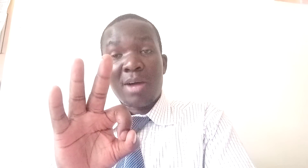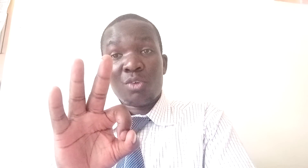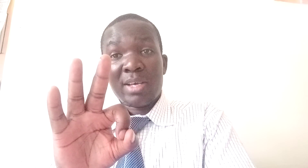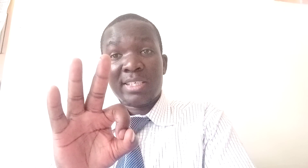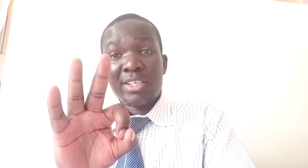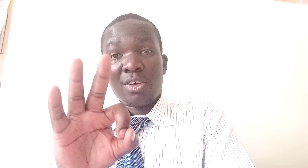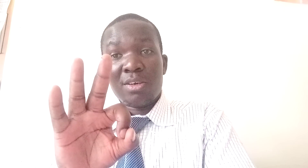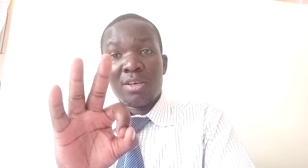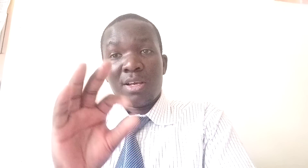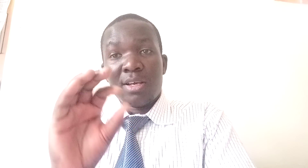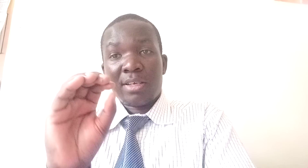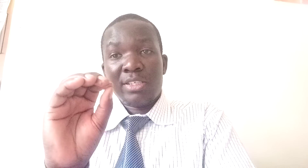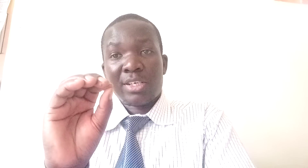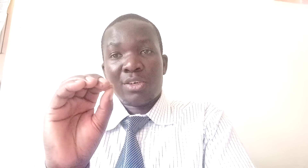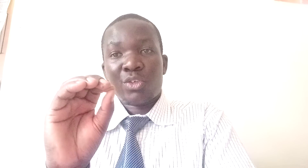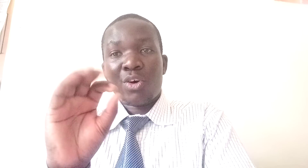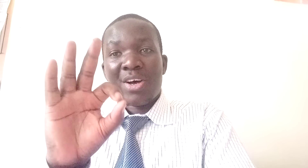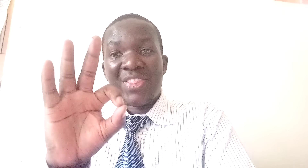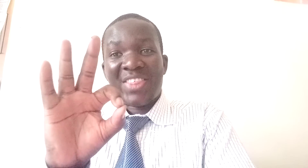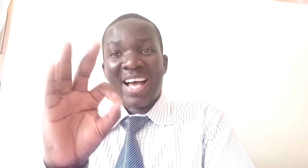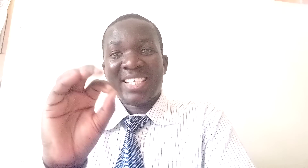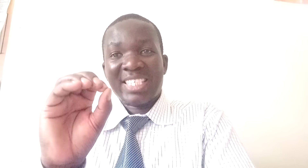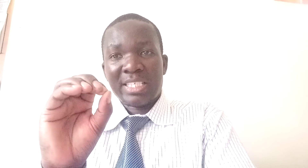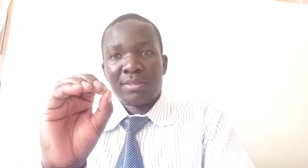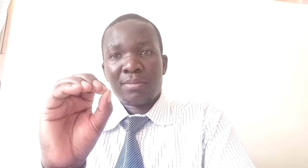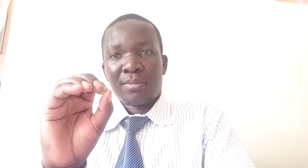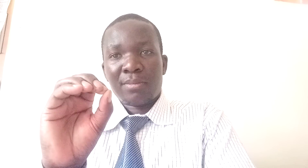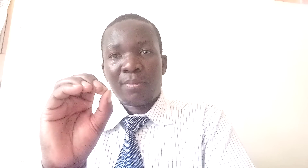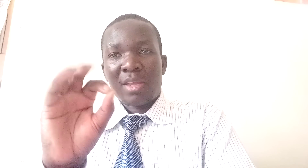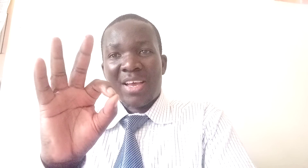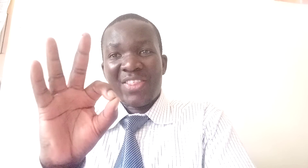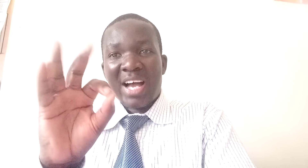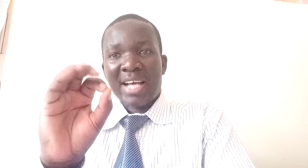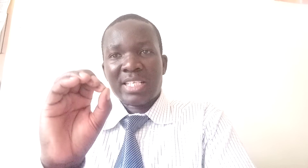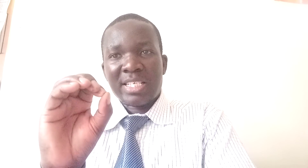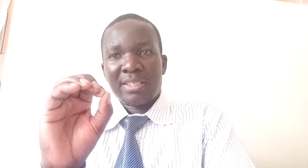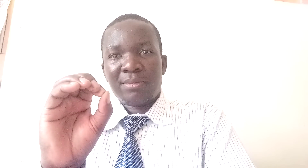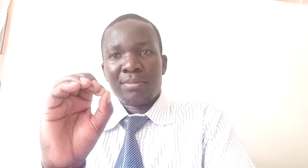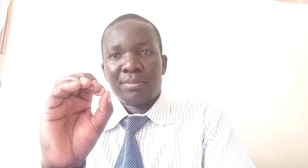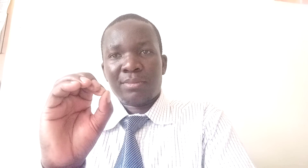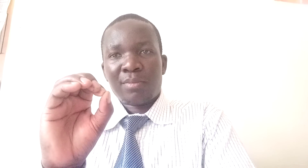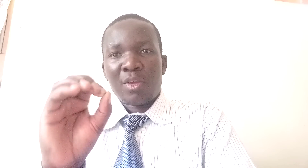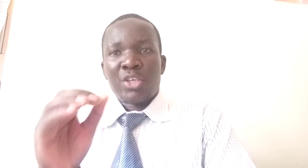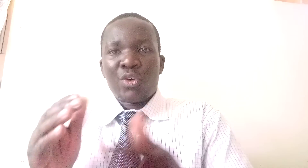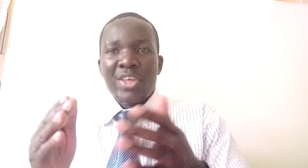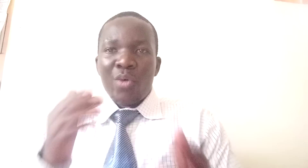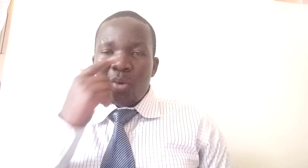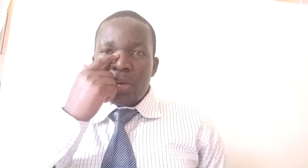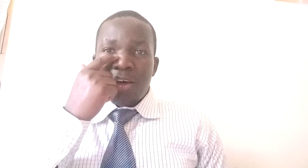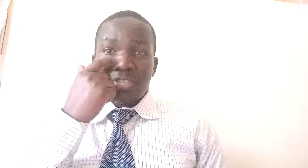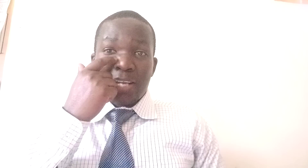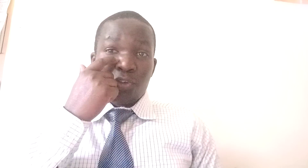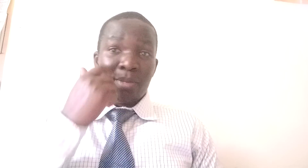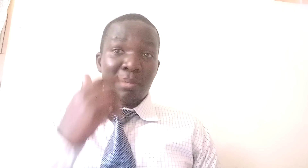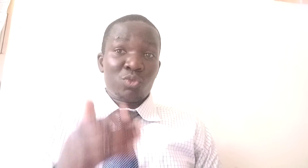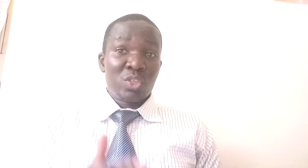how to make 0? 0. So 30. 30. So the way we have signed from number